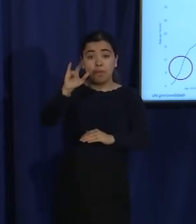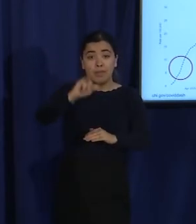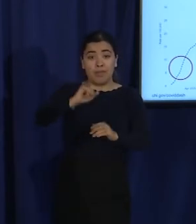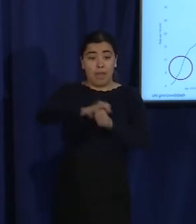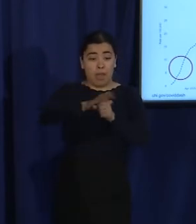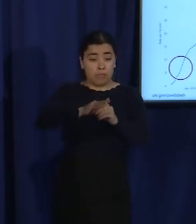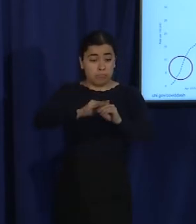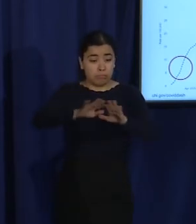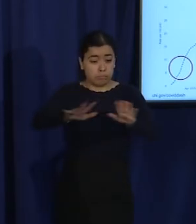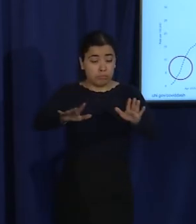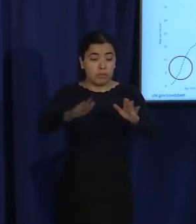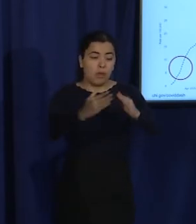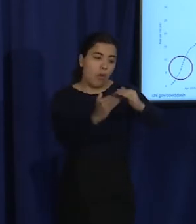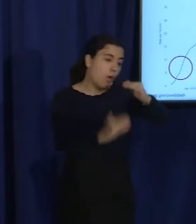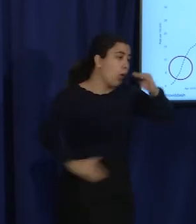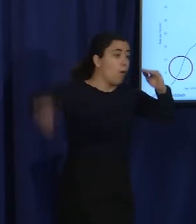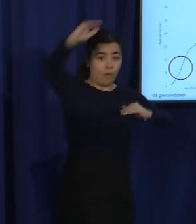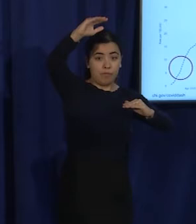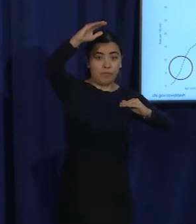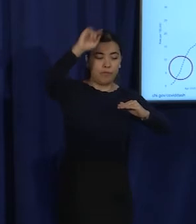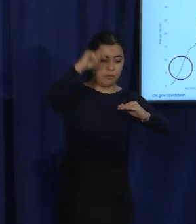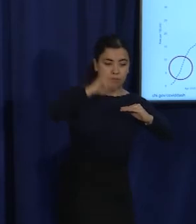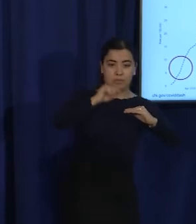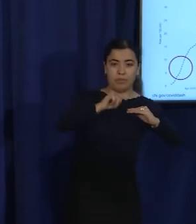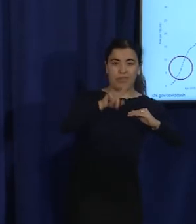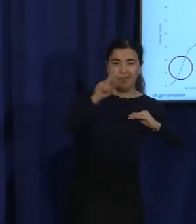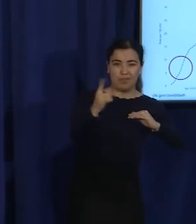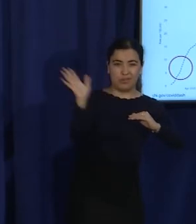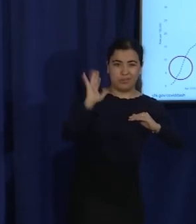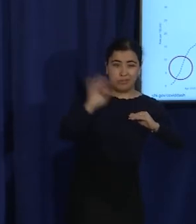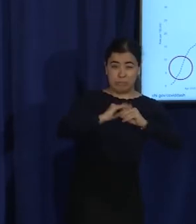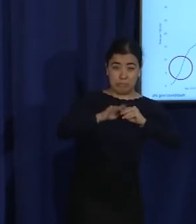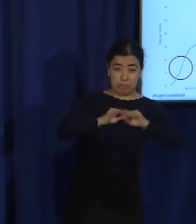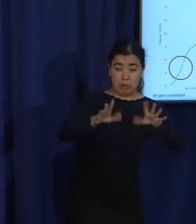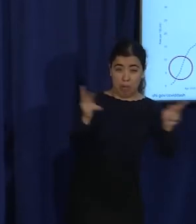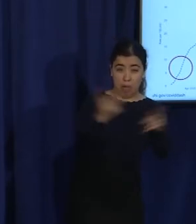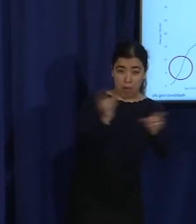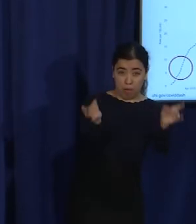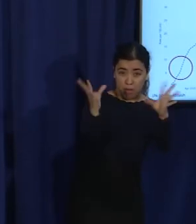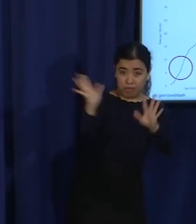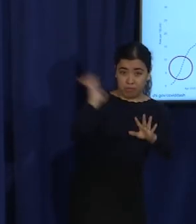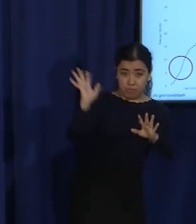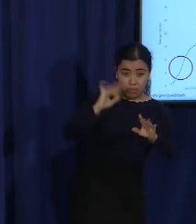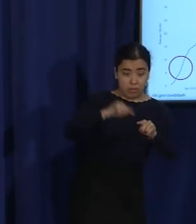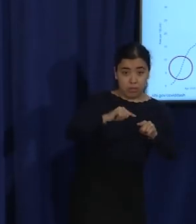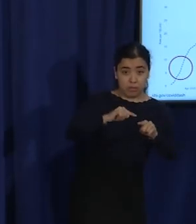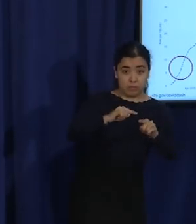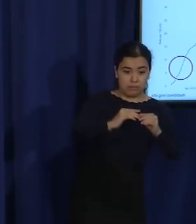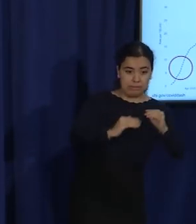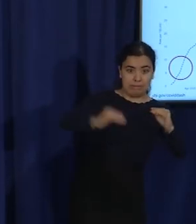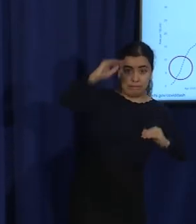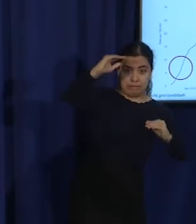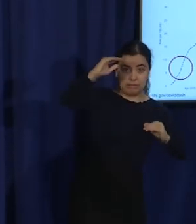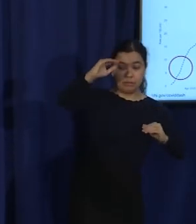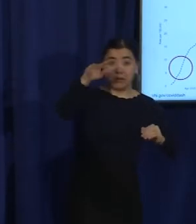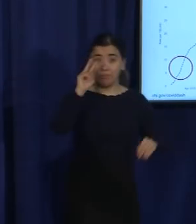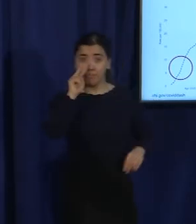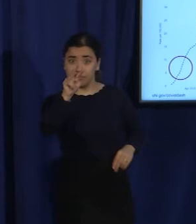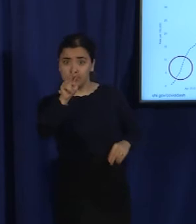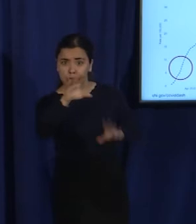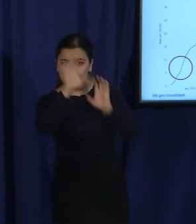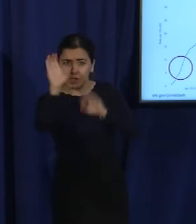exceeding what the peak was in that first wave. Here in Chicago, we're not quite there yet, but look where we're